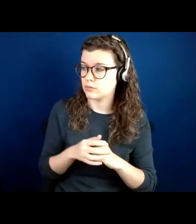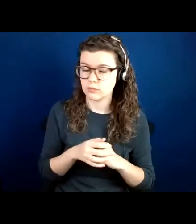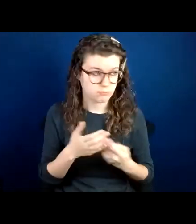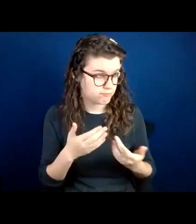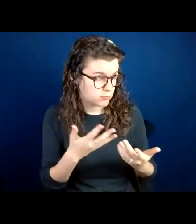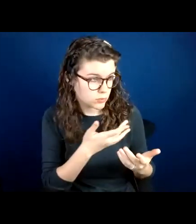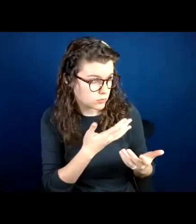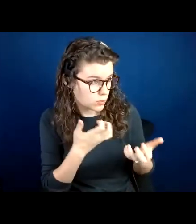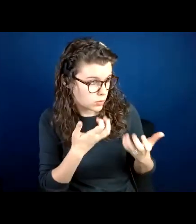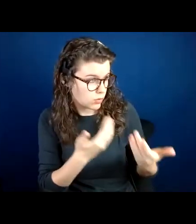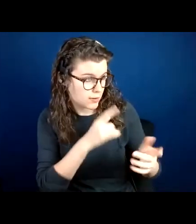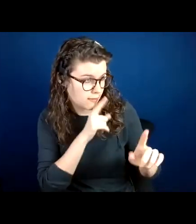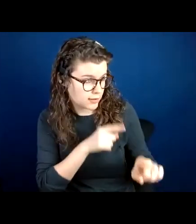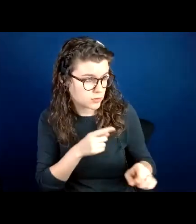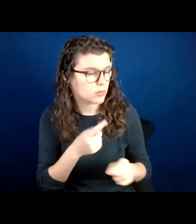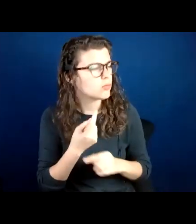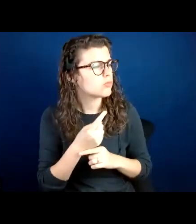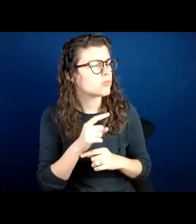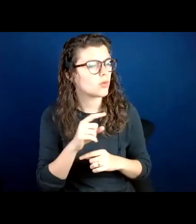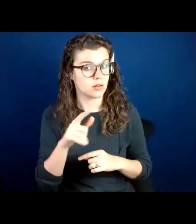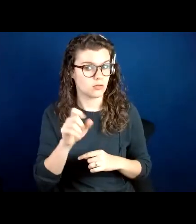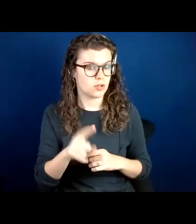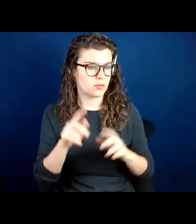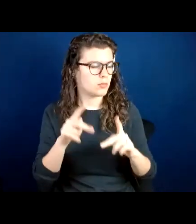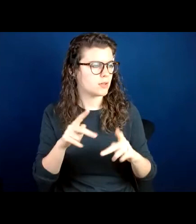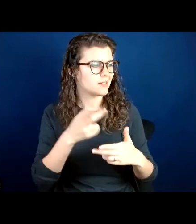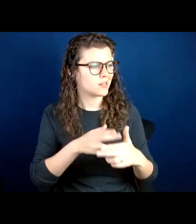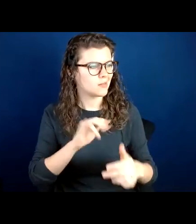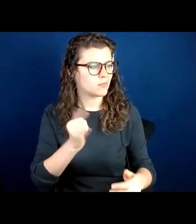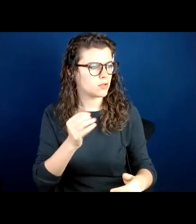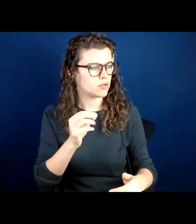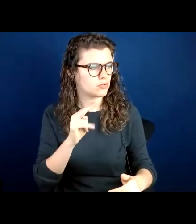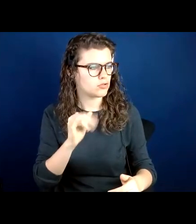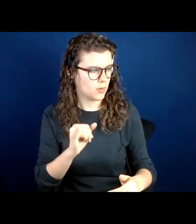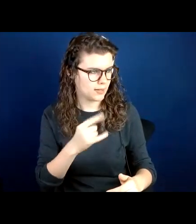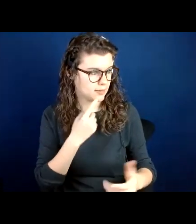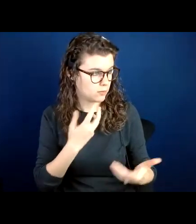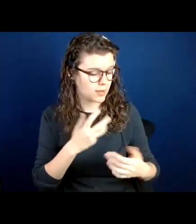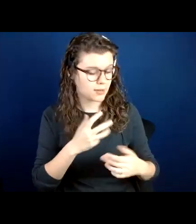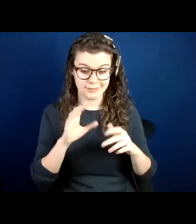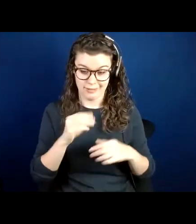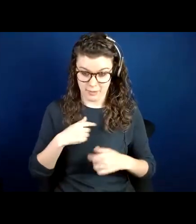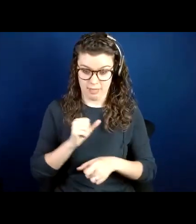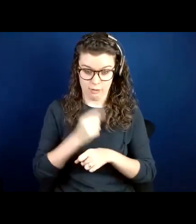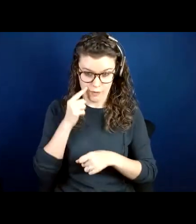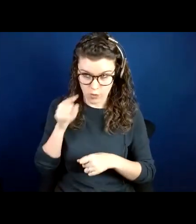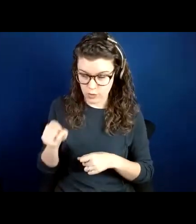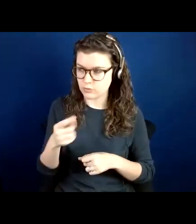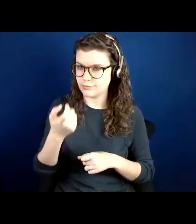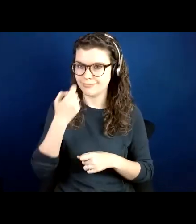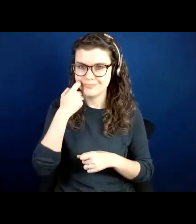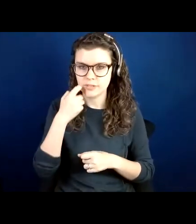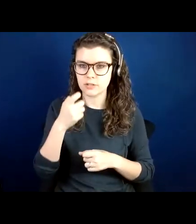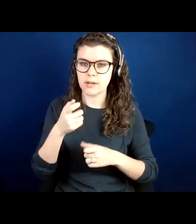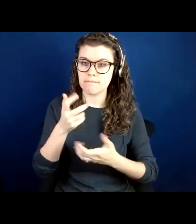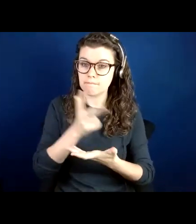take those real quick. One is by Joni. The company I work for recently resurfaced in our large